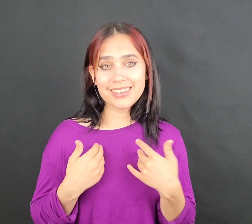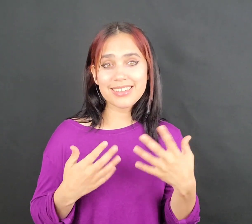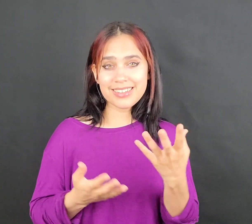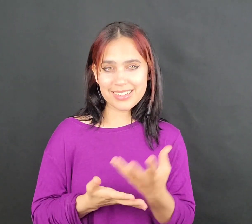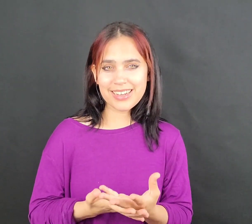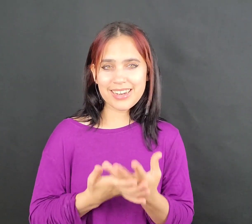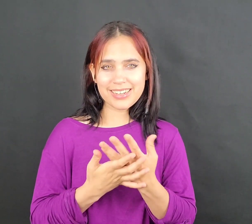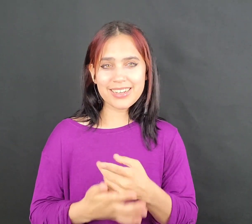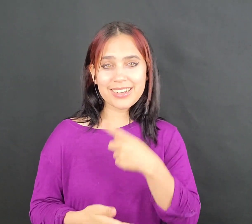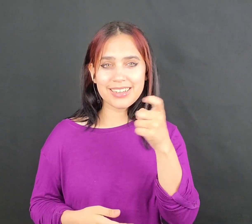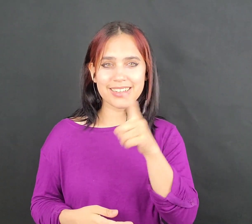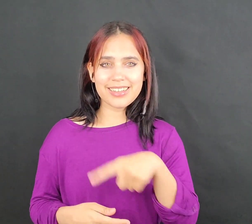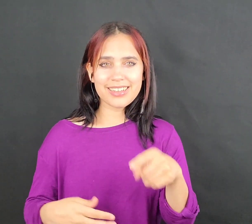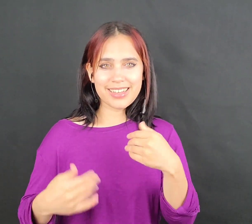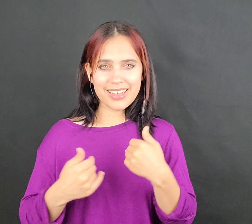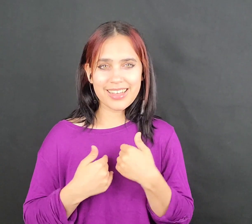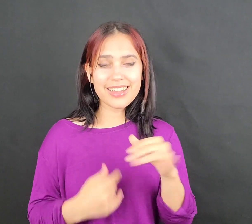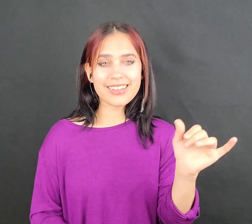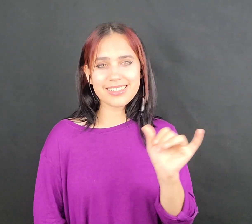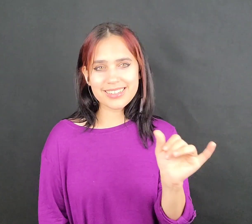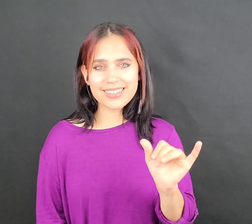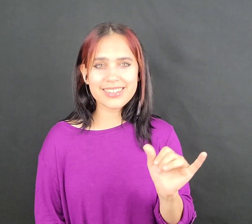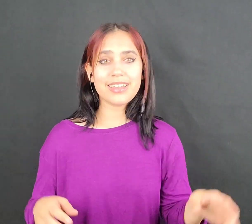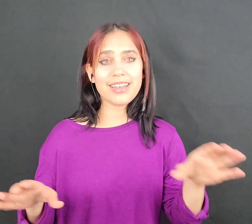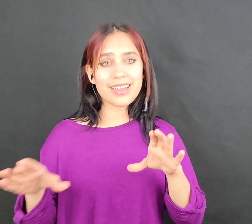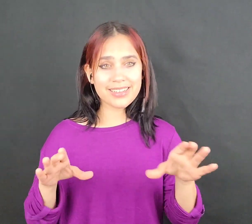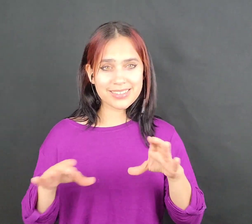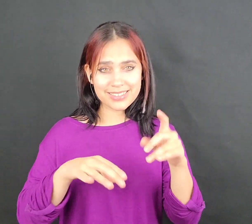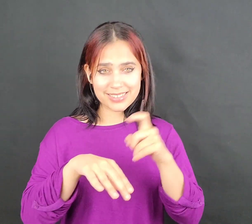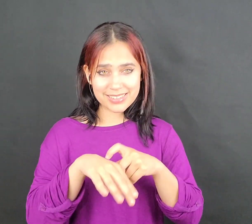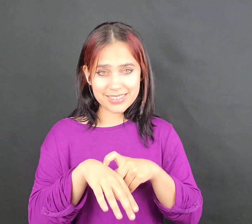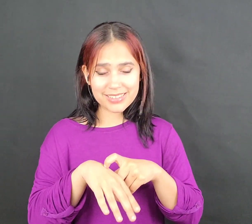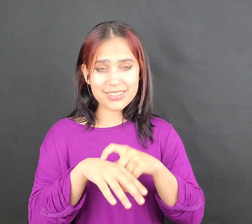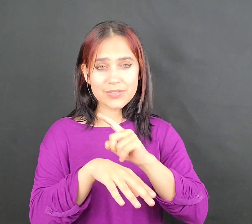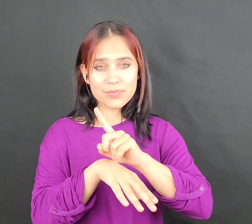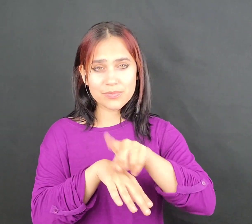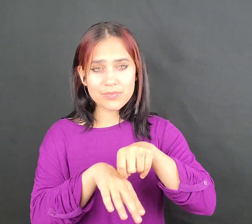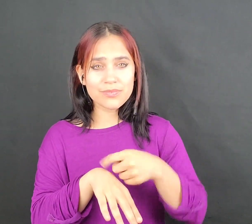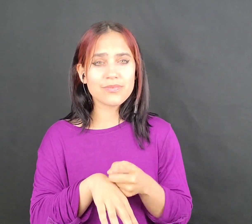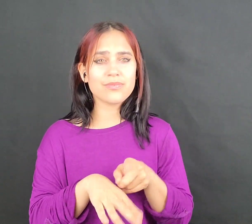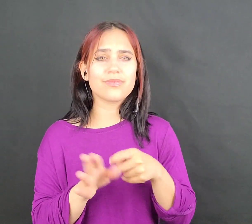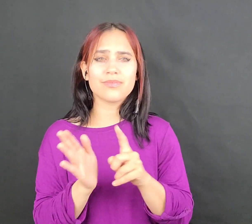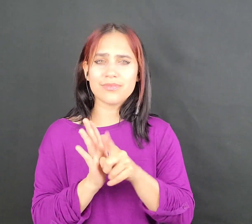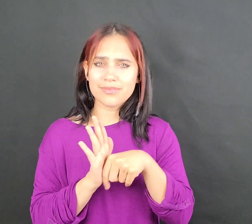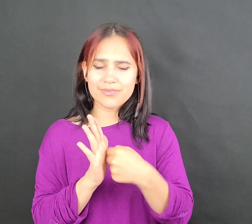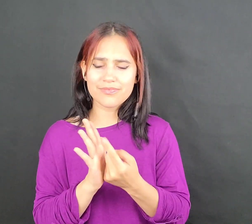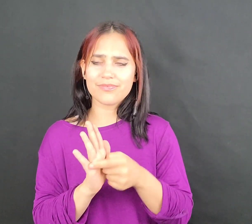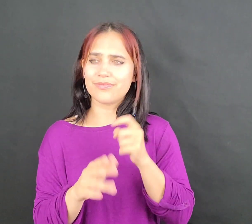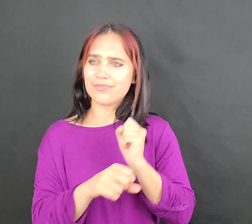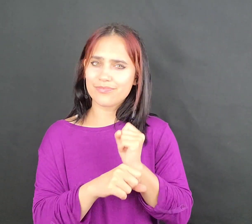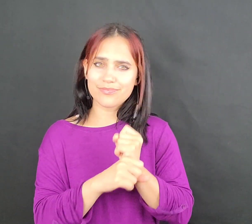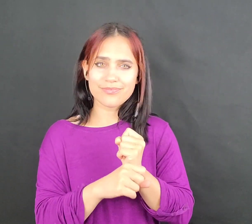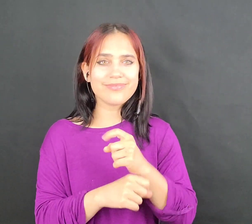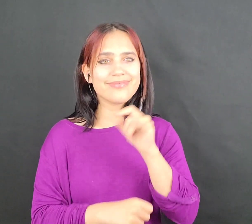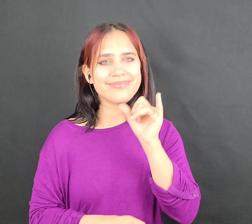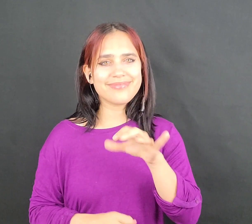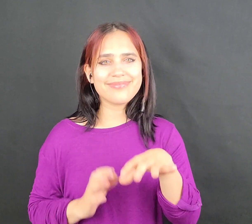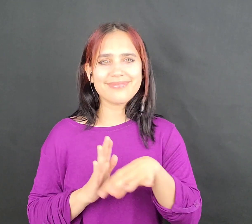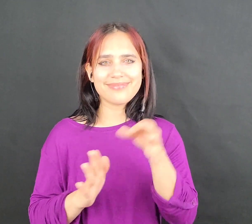the vertical at one or more stages during its growth. They have a curving or angular form that looks like they were grown